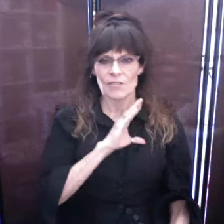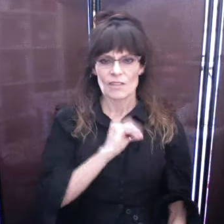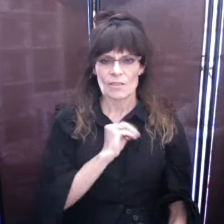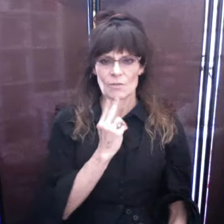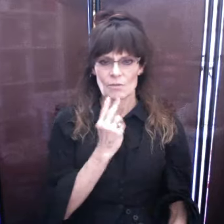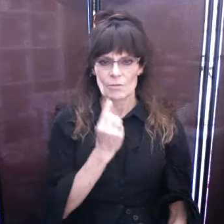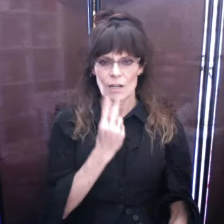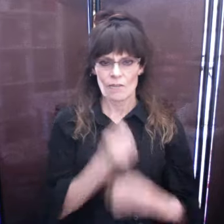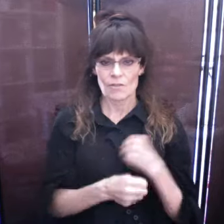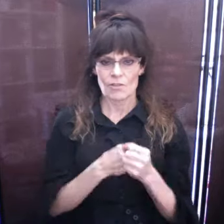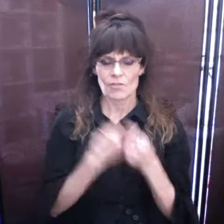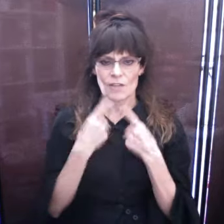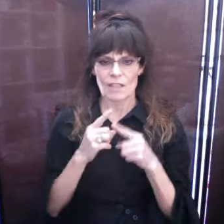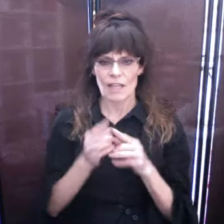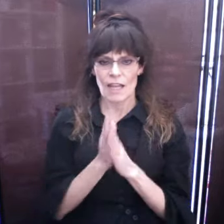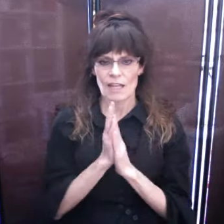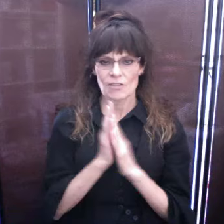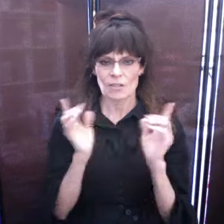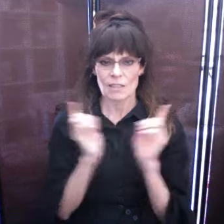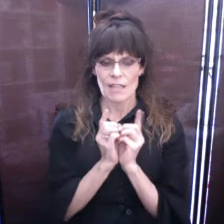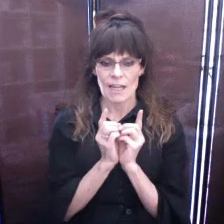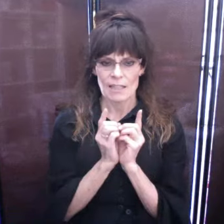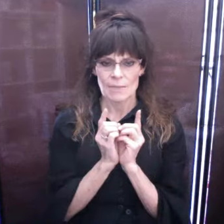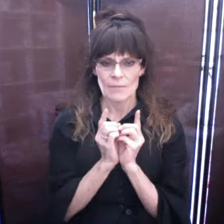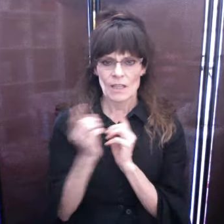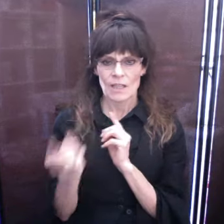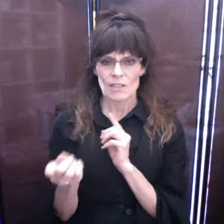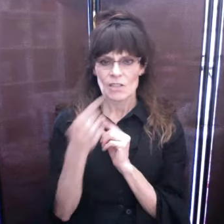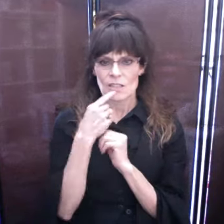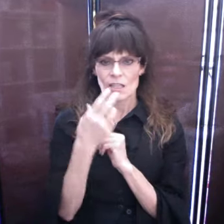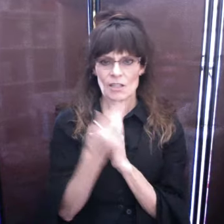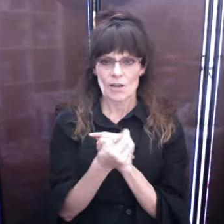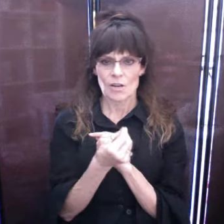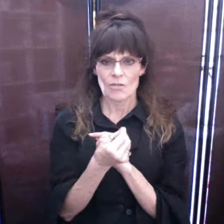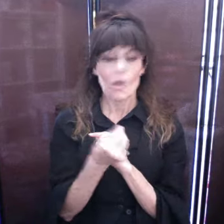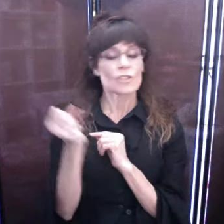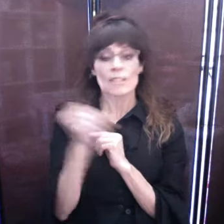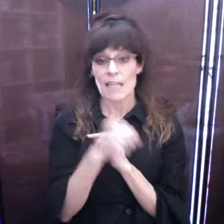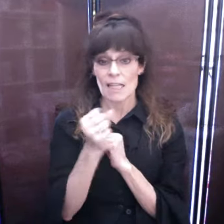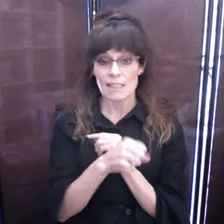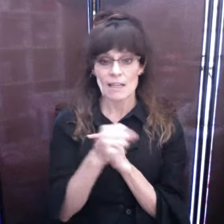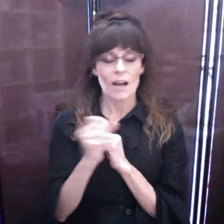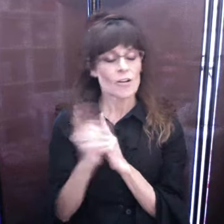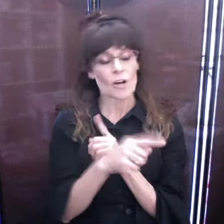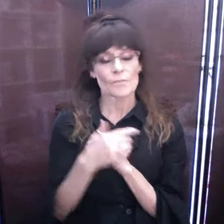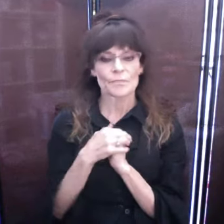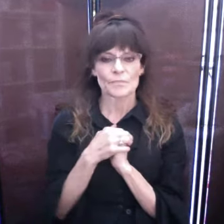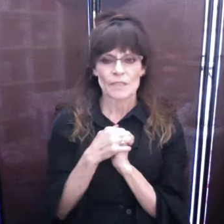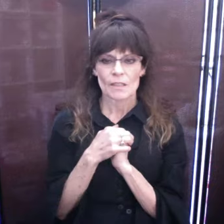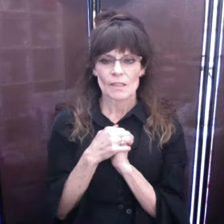I finally asked her out on a day date. And she agreed to go right off the bat. She said, yeah, I'd go on a date with you. And you guys, I must have coughed